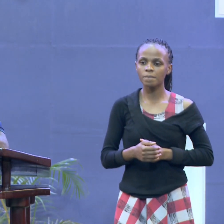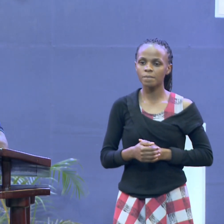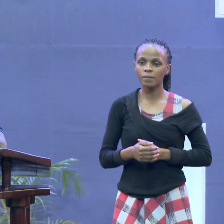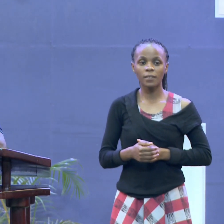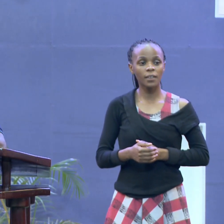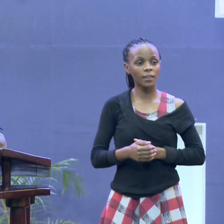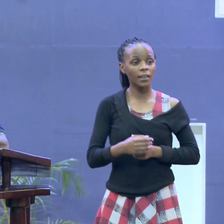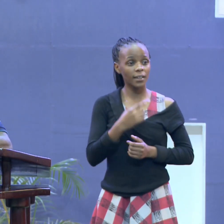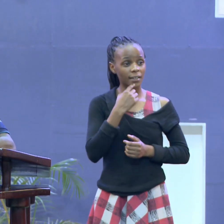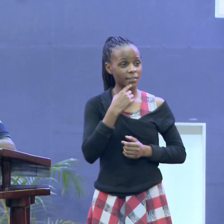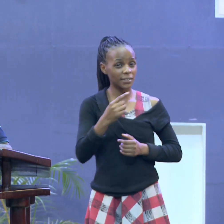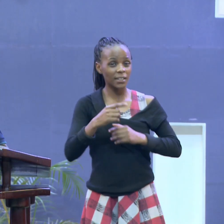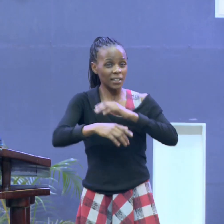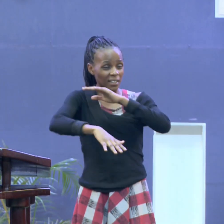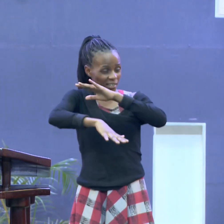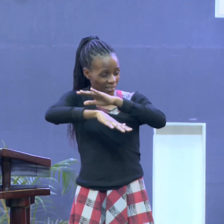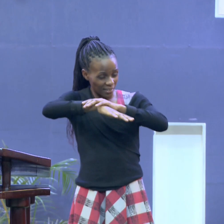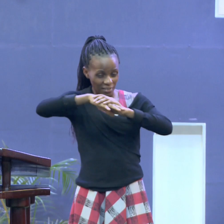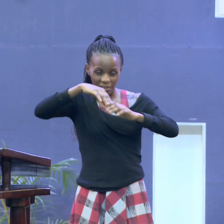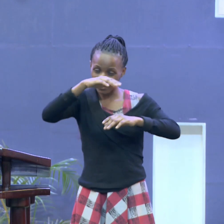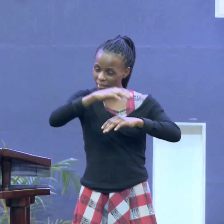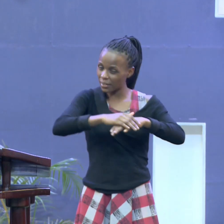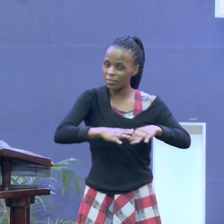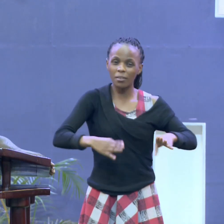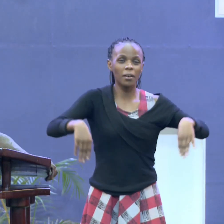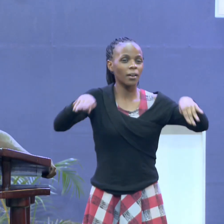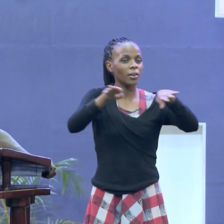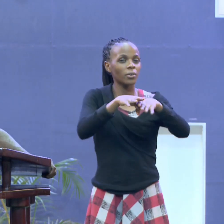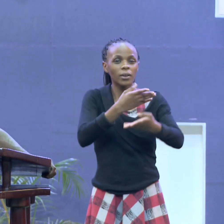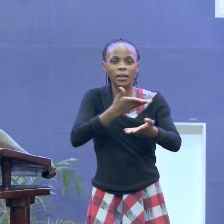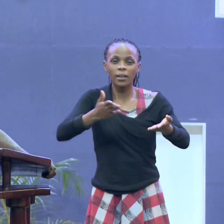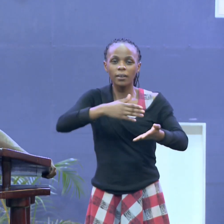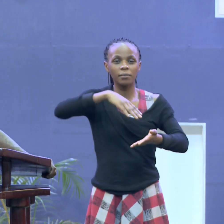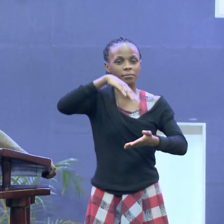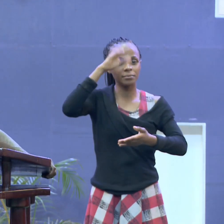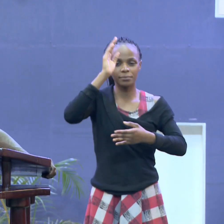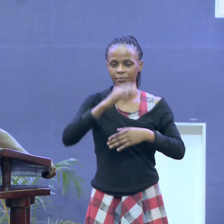Agambe, do not conform any longer. Temufaananyizibwa nate.